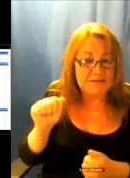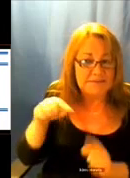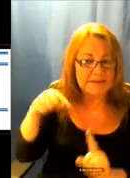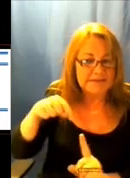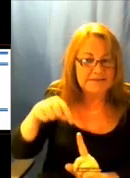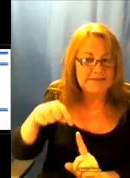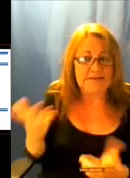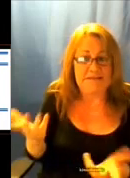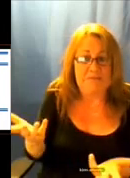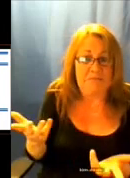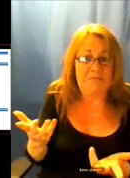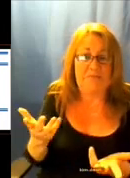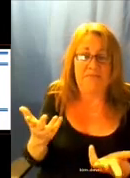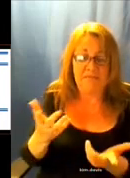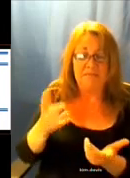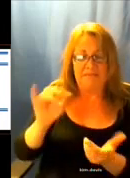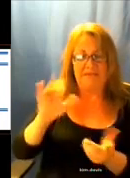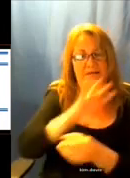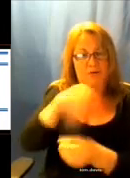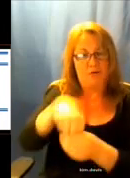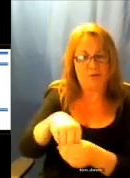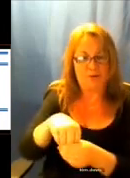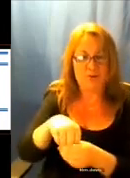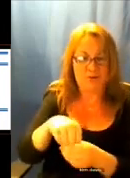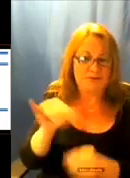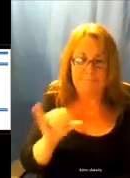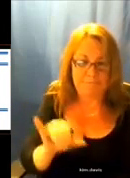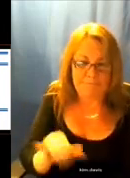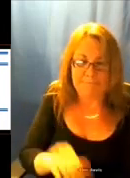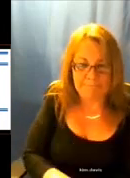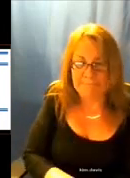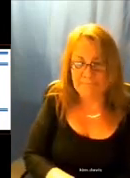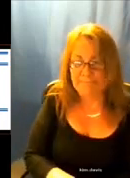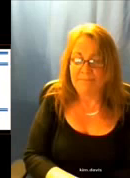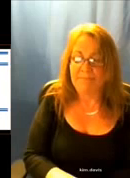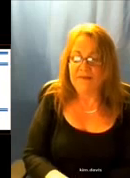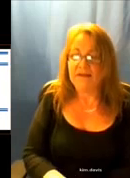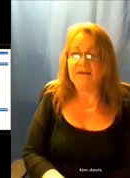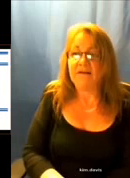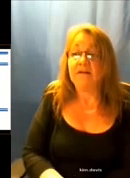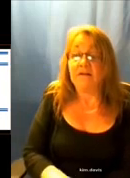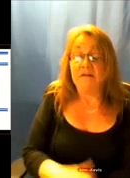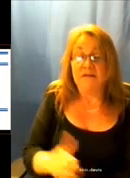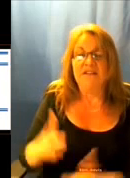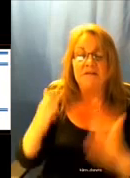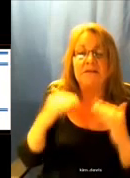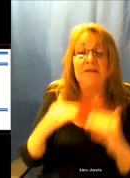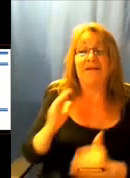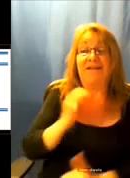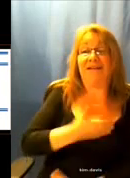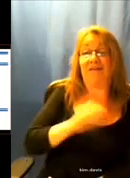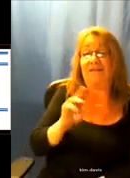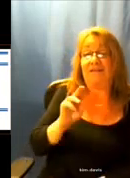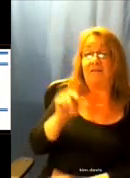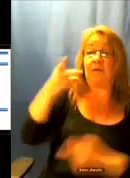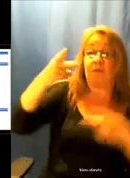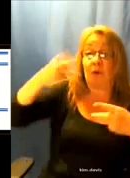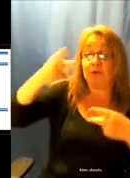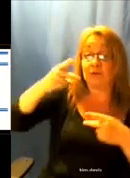and father of children that have disabilities would be covered under this. It is included.